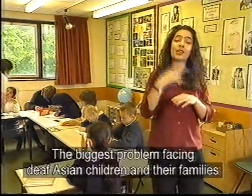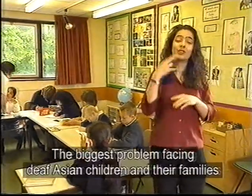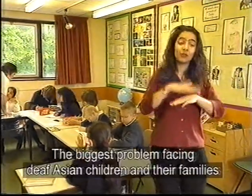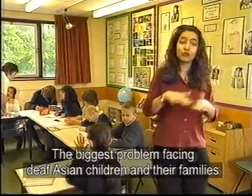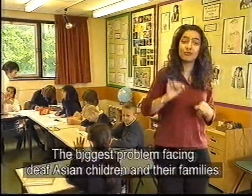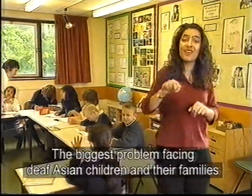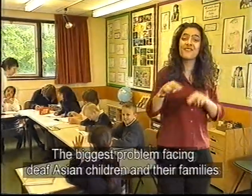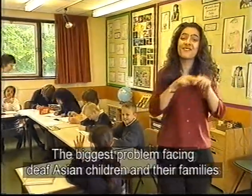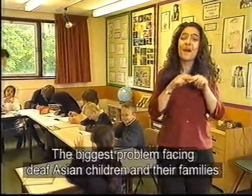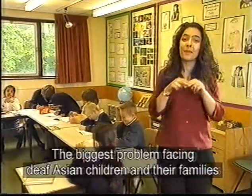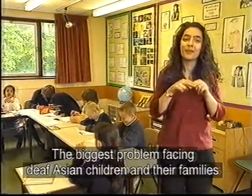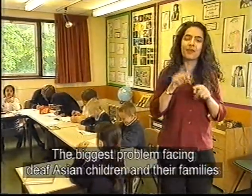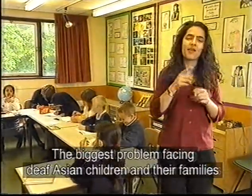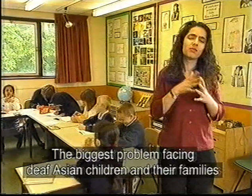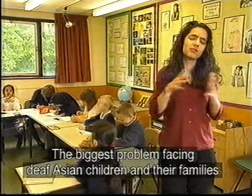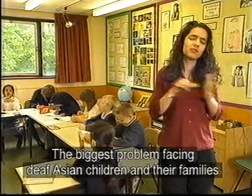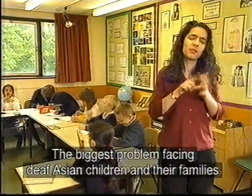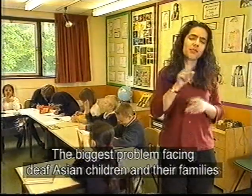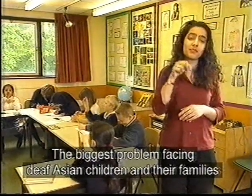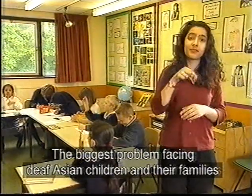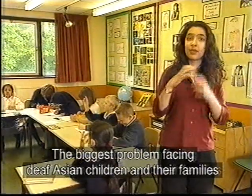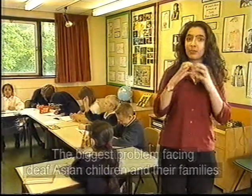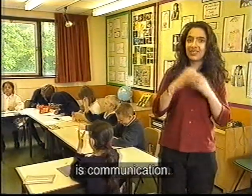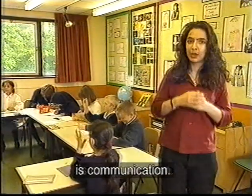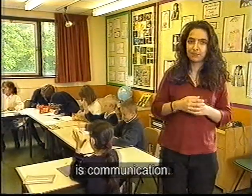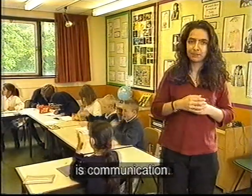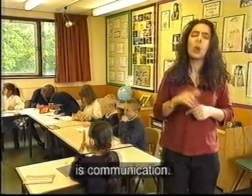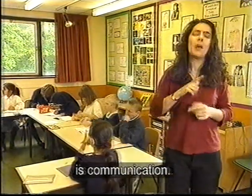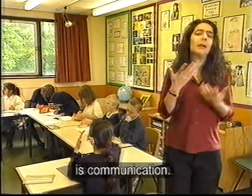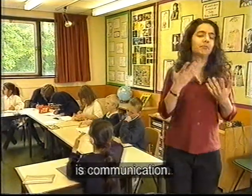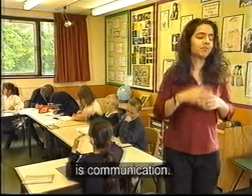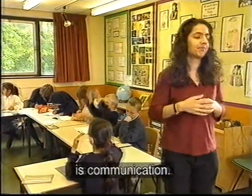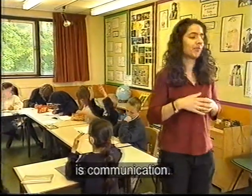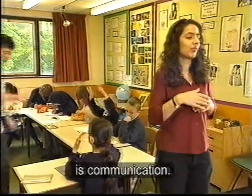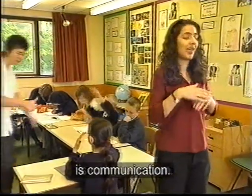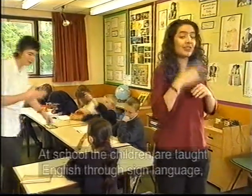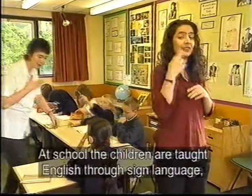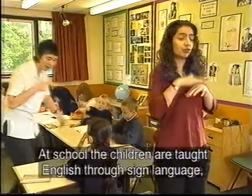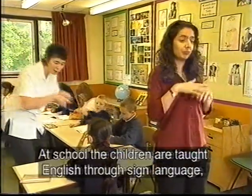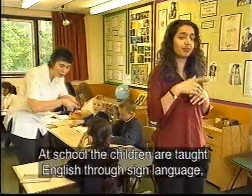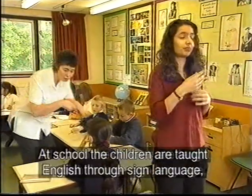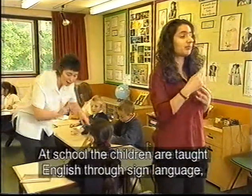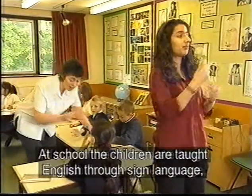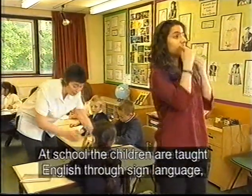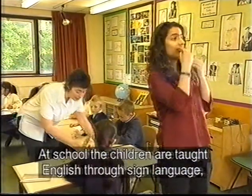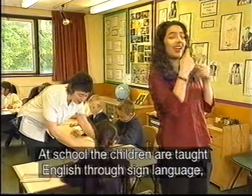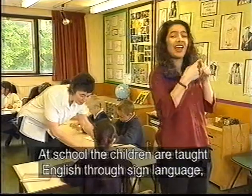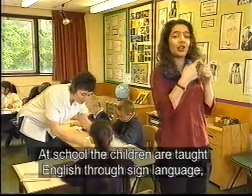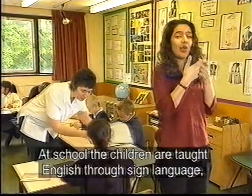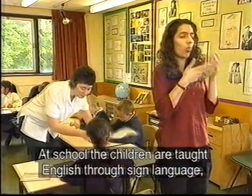The problem facing deaf Asian children and their families is communication. At school, the children are taught English through sign language, which is